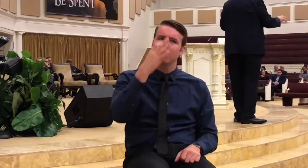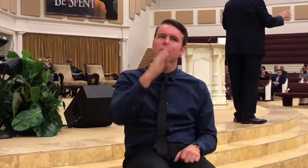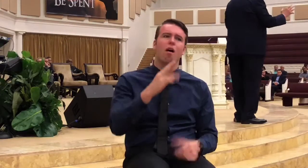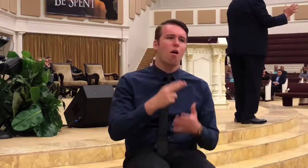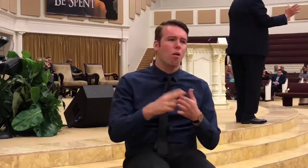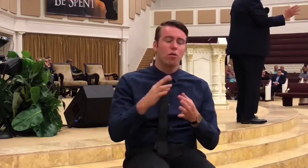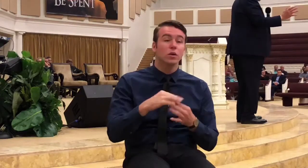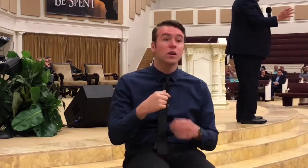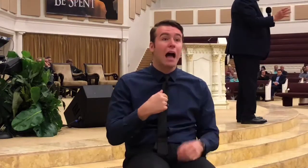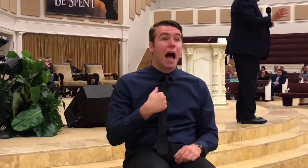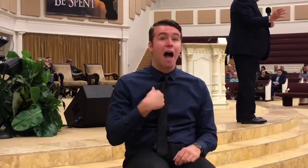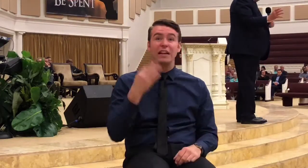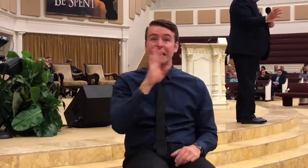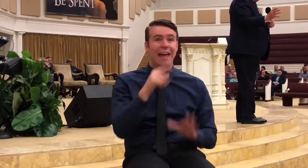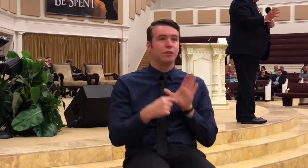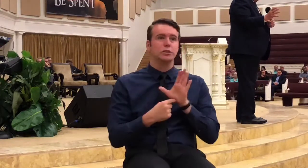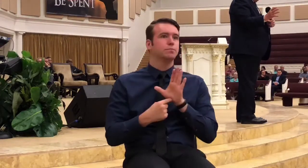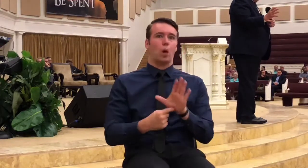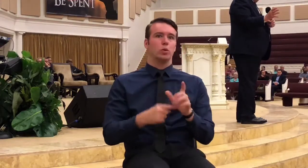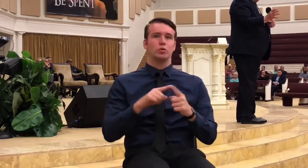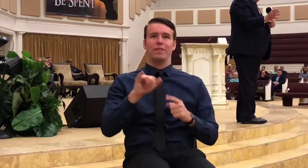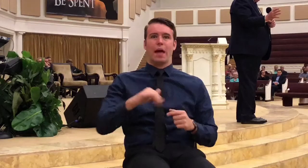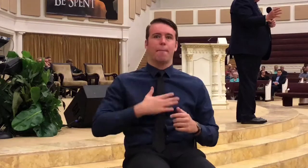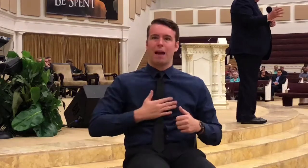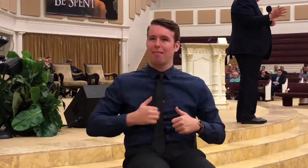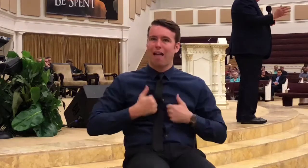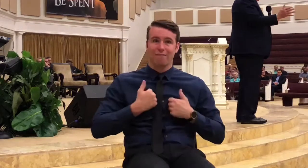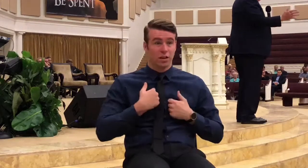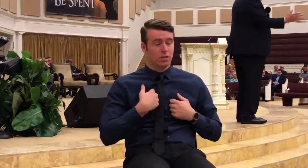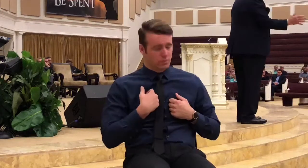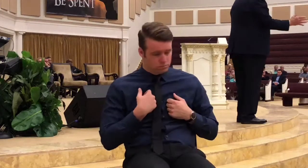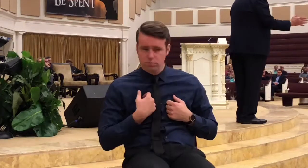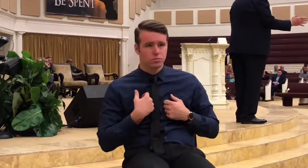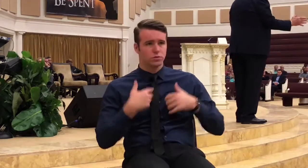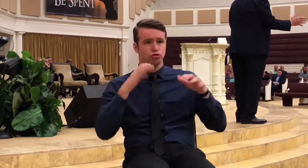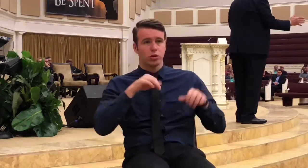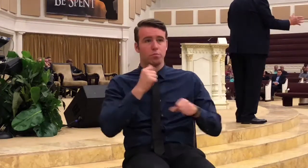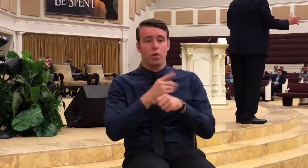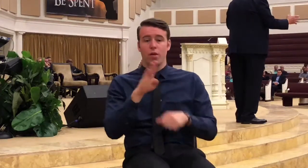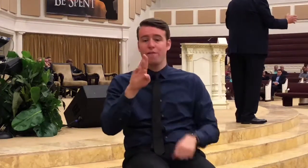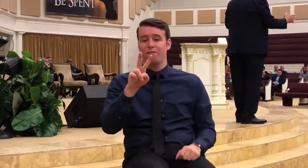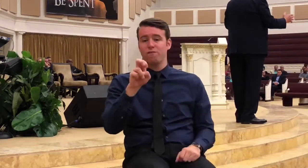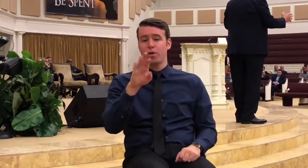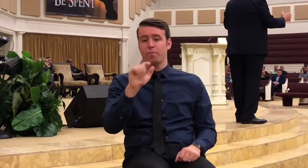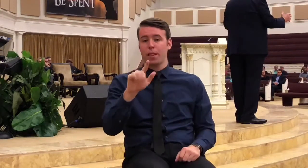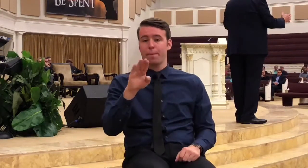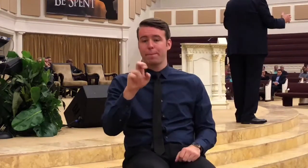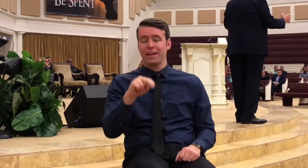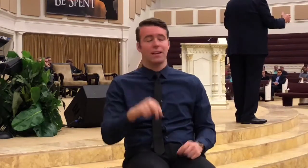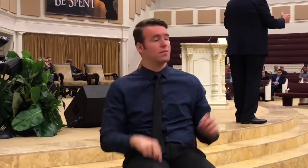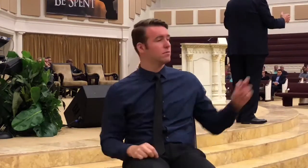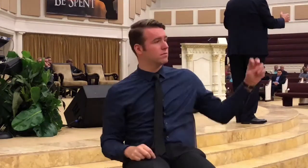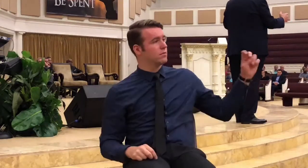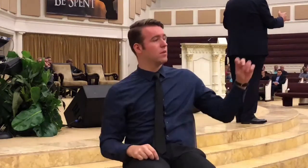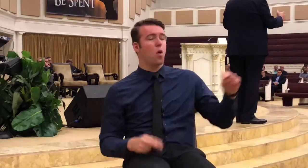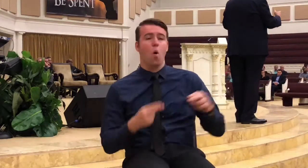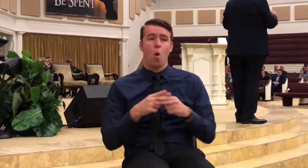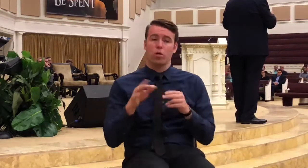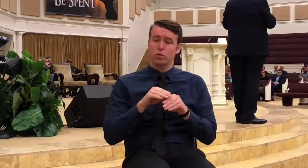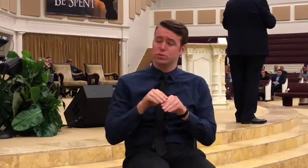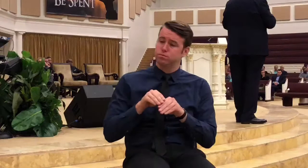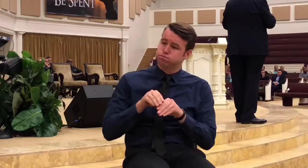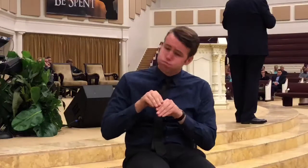move of God. I'd never been exposed to anything like that in my life. I had never seen anything like that, and it was like